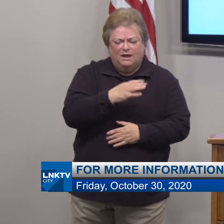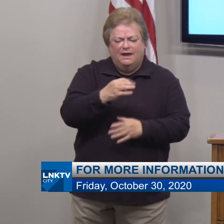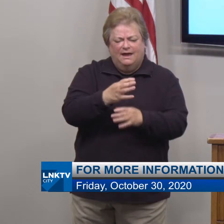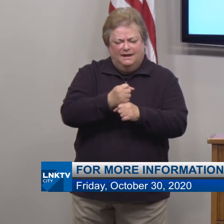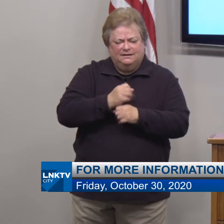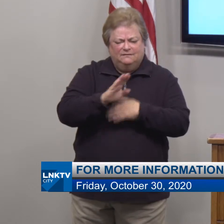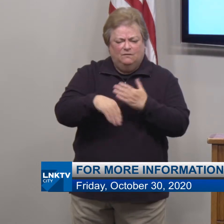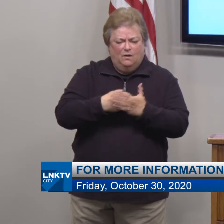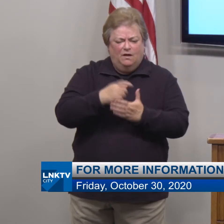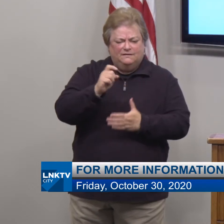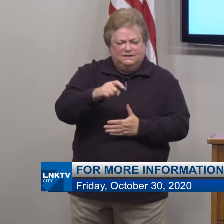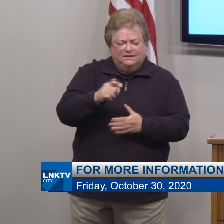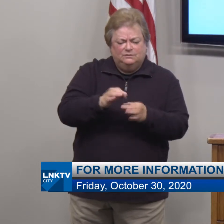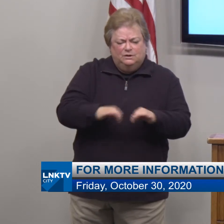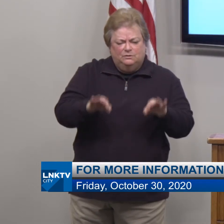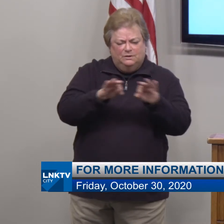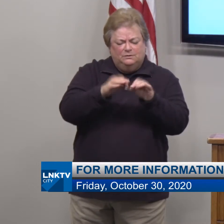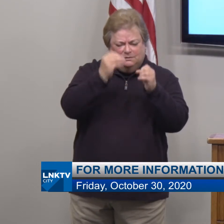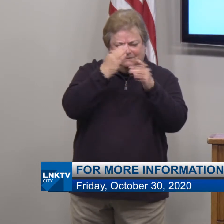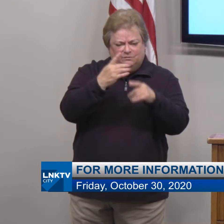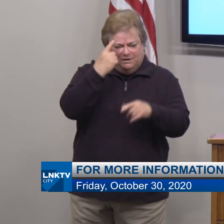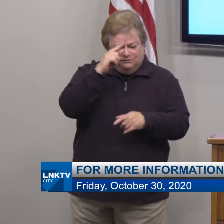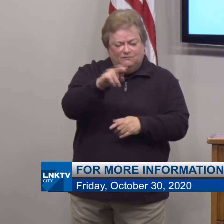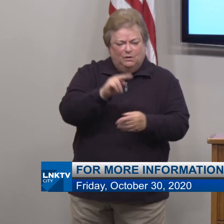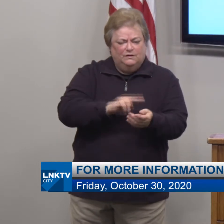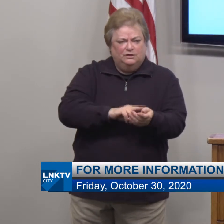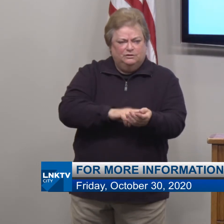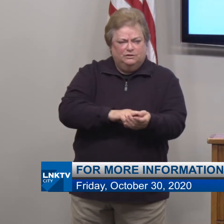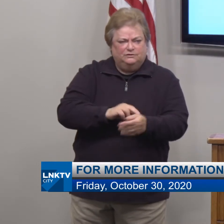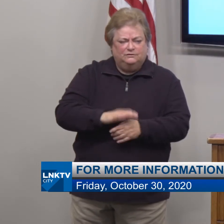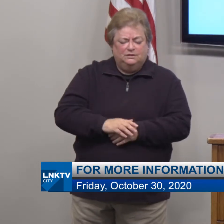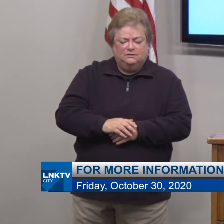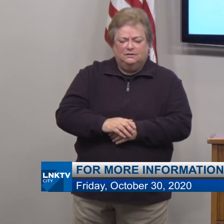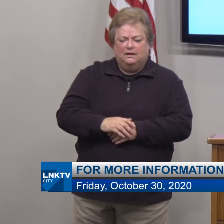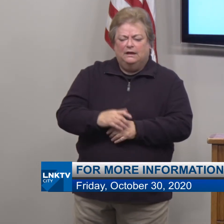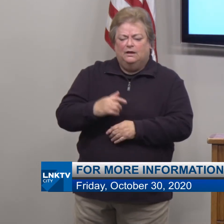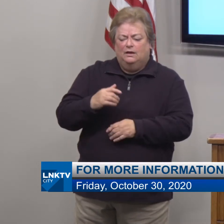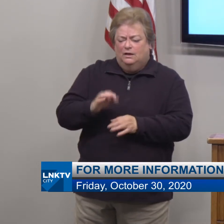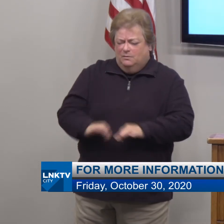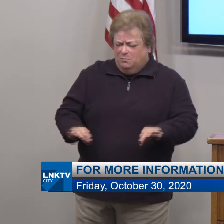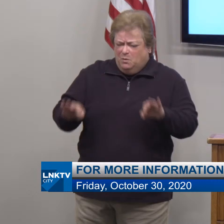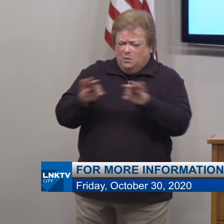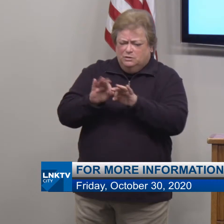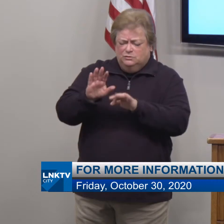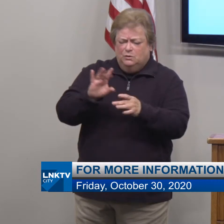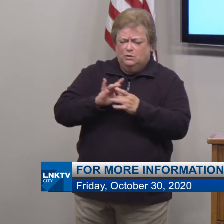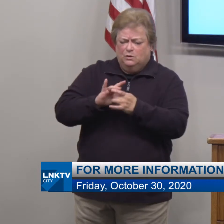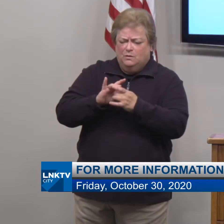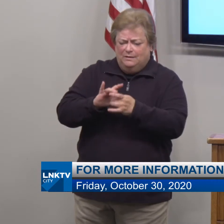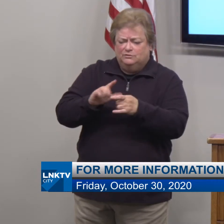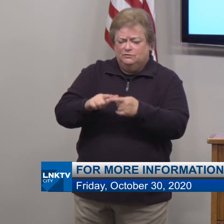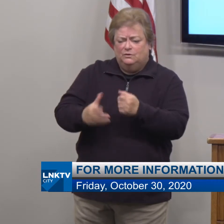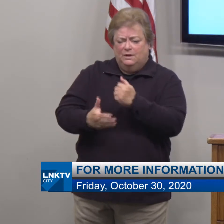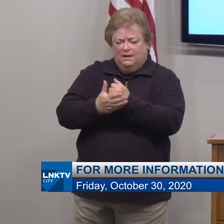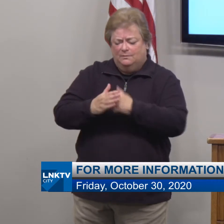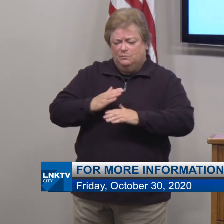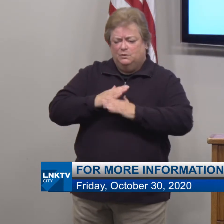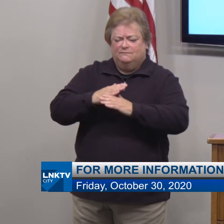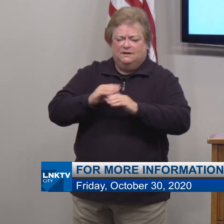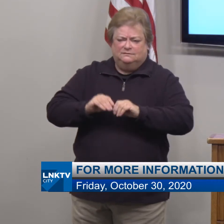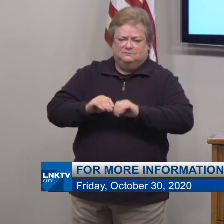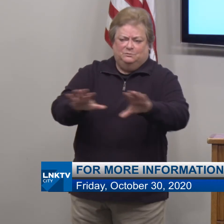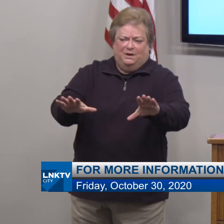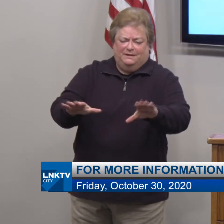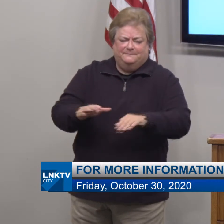critical information to our nurses. The cooperation is really critical to slow the spread of the virus in our